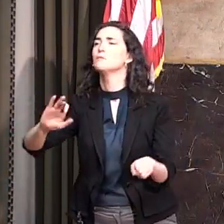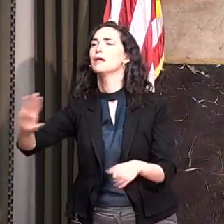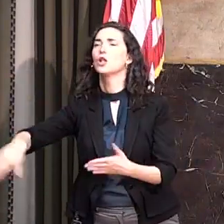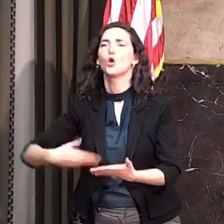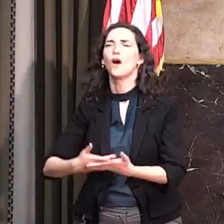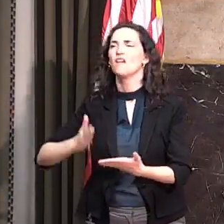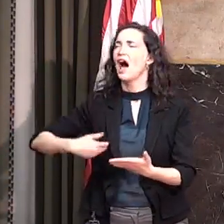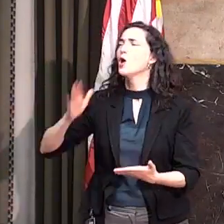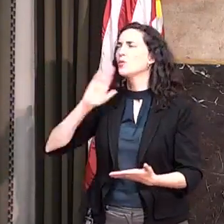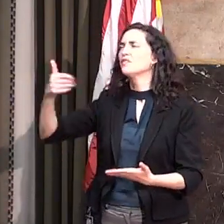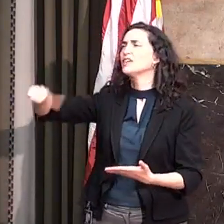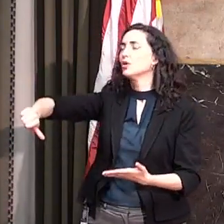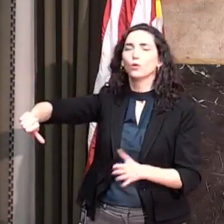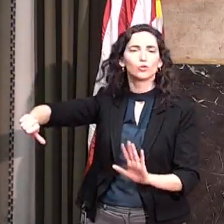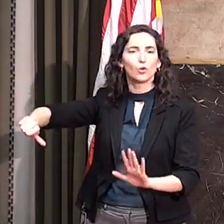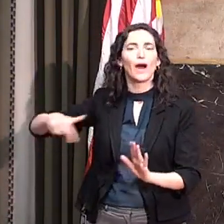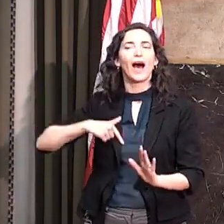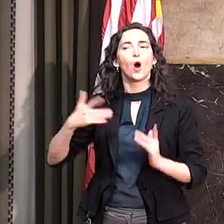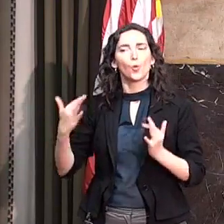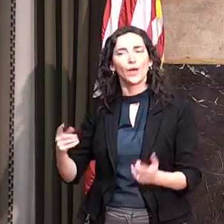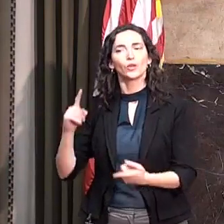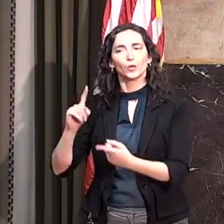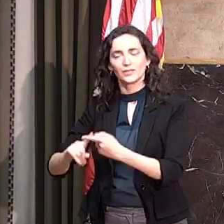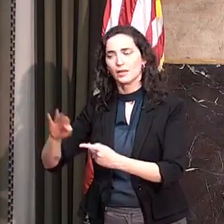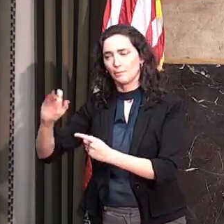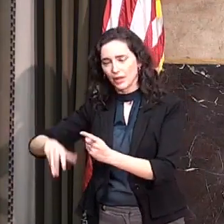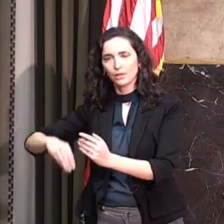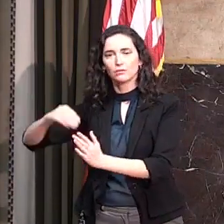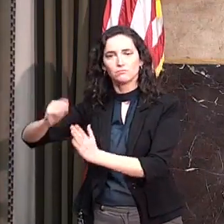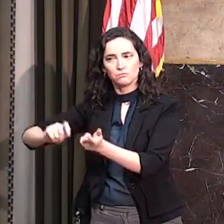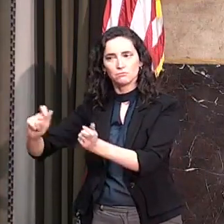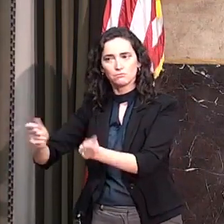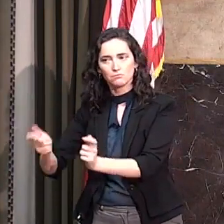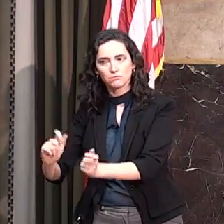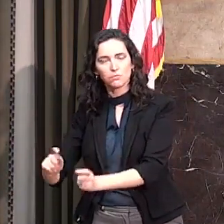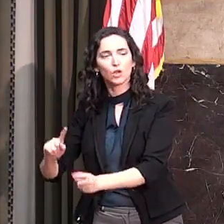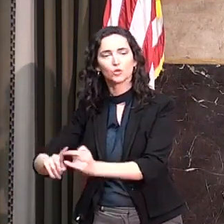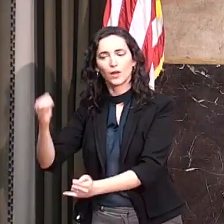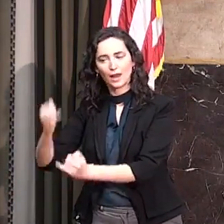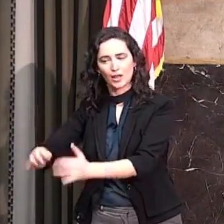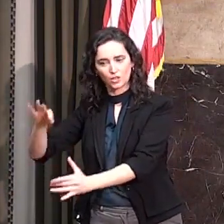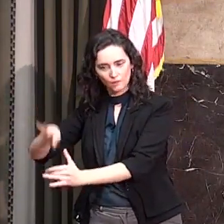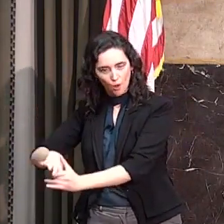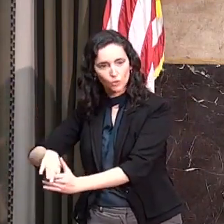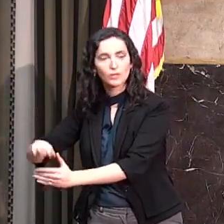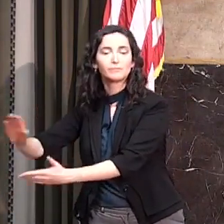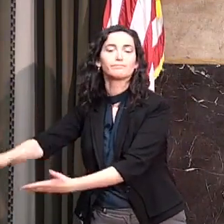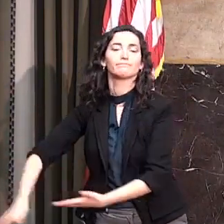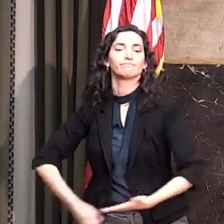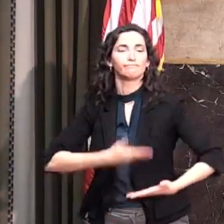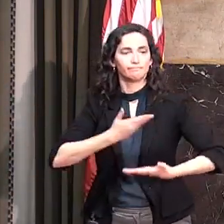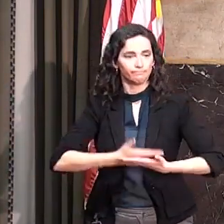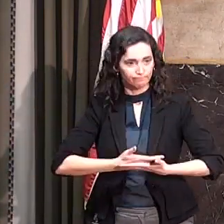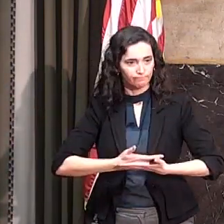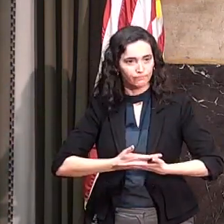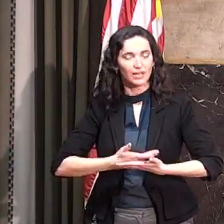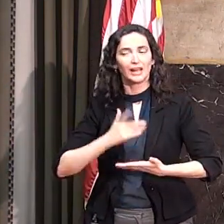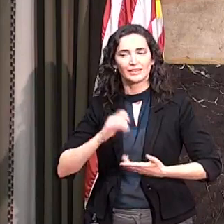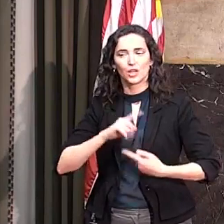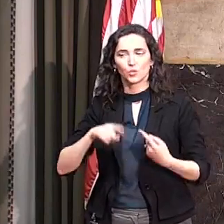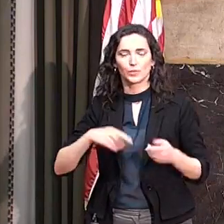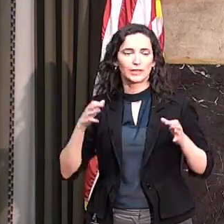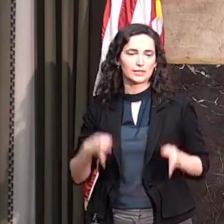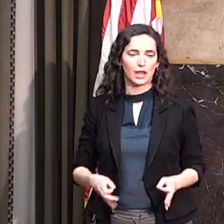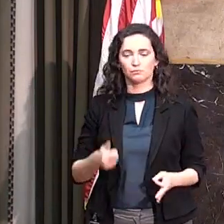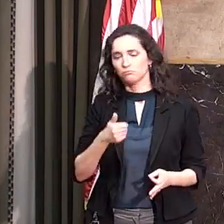reaches my desk, much less one that hasn't even received the final votes in both chambers. So I'm just not going to do